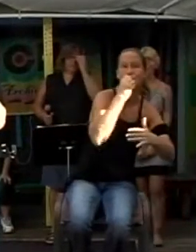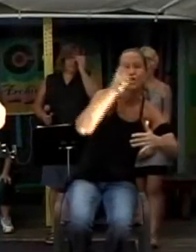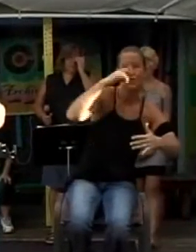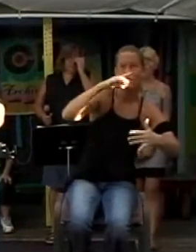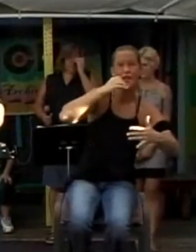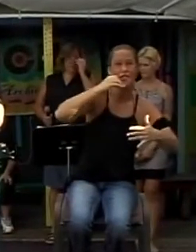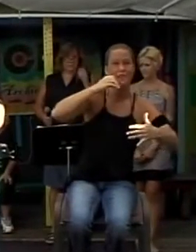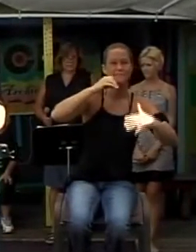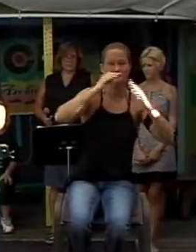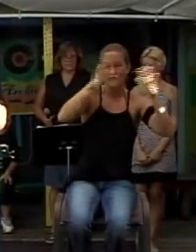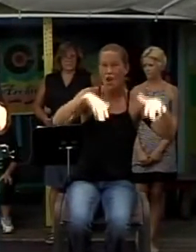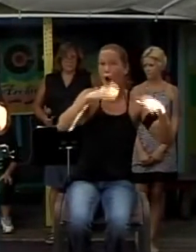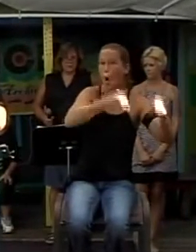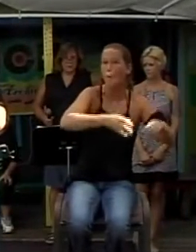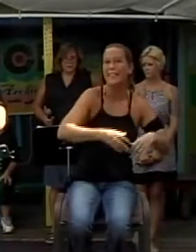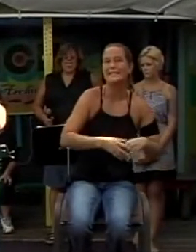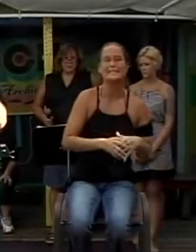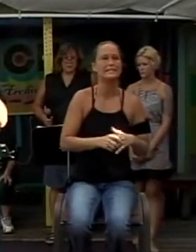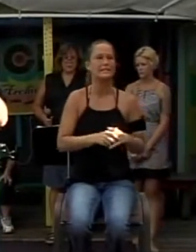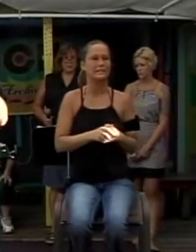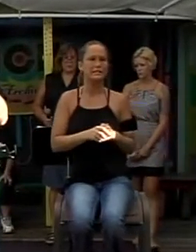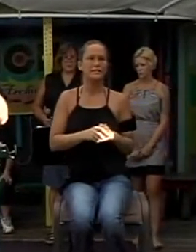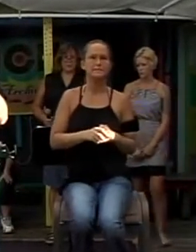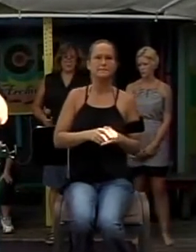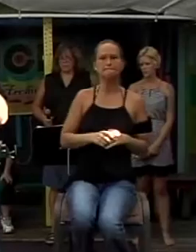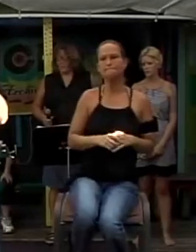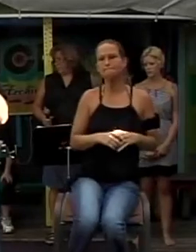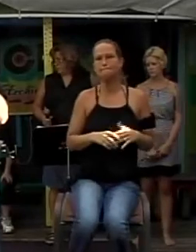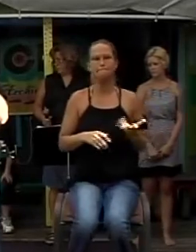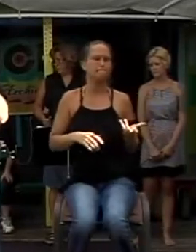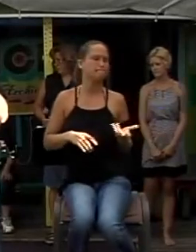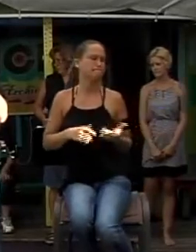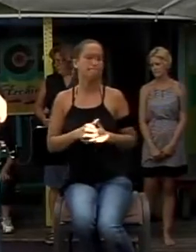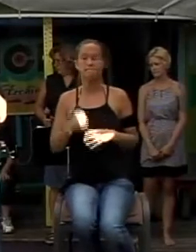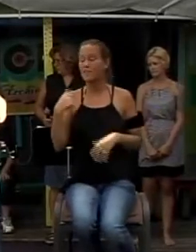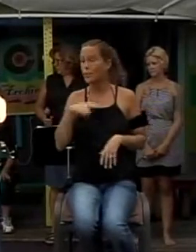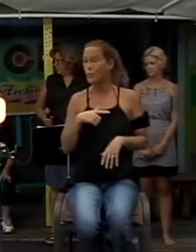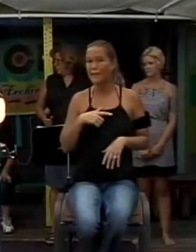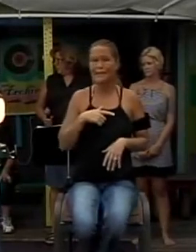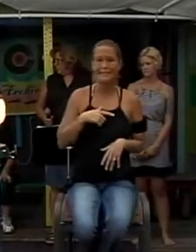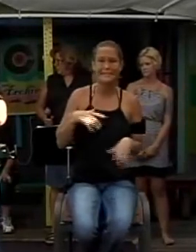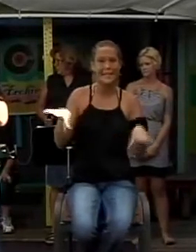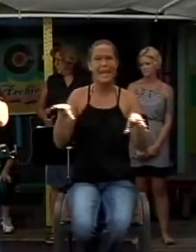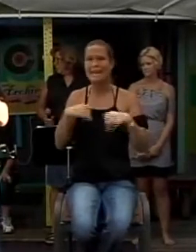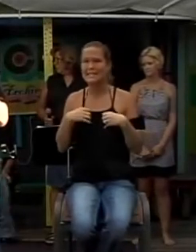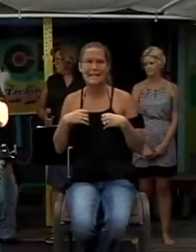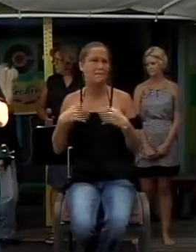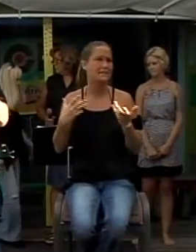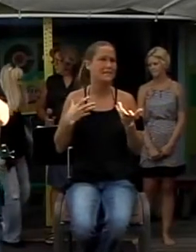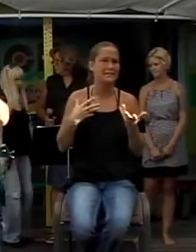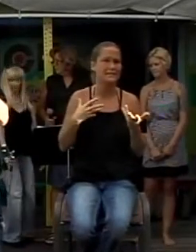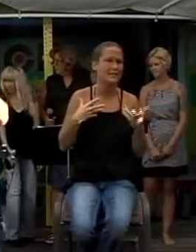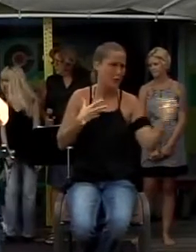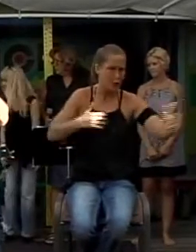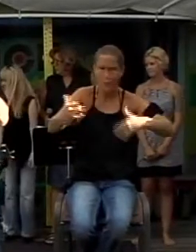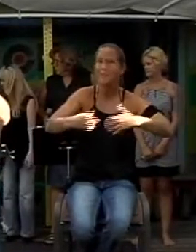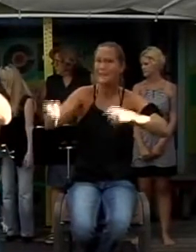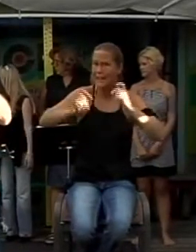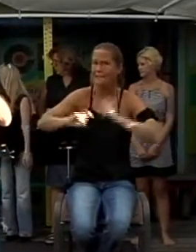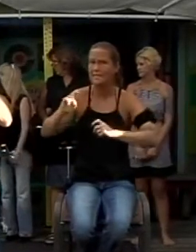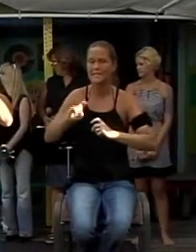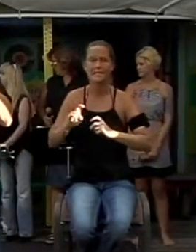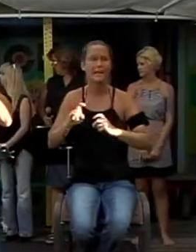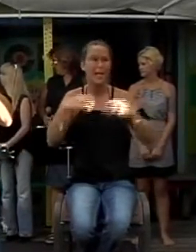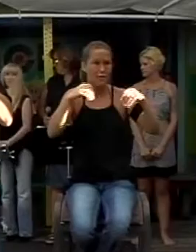take it to the college. Works both places. We're still accepting all kinds of donations at the thrift store. And if